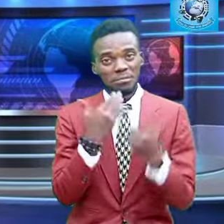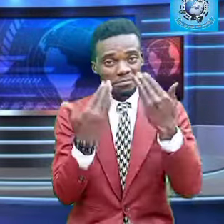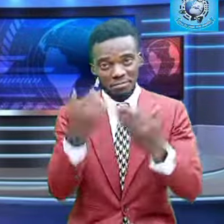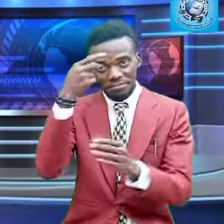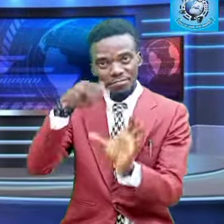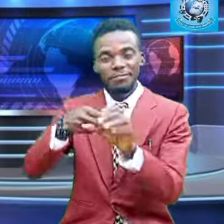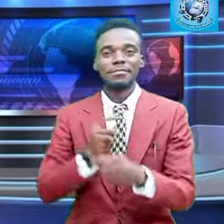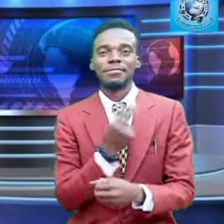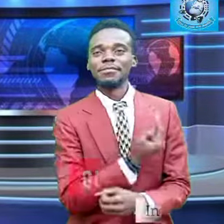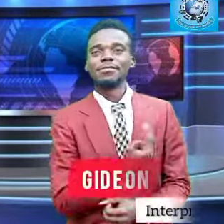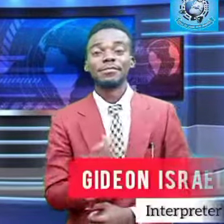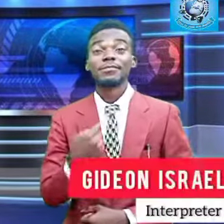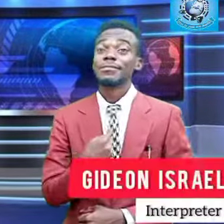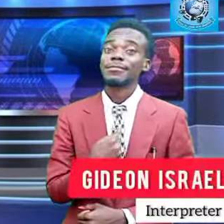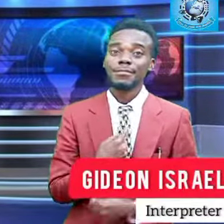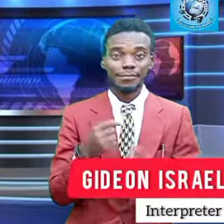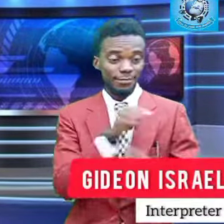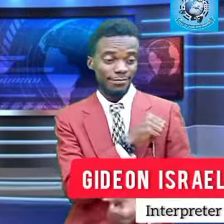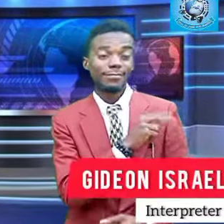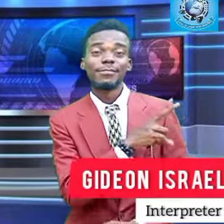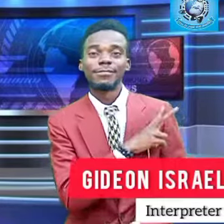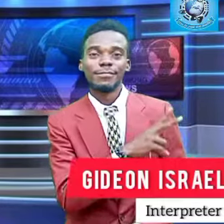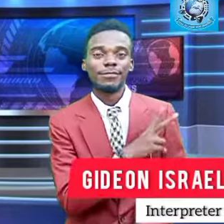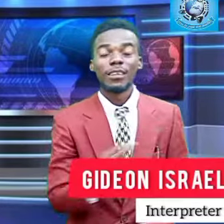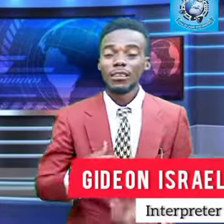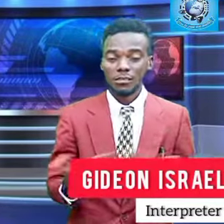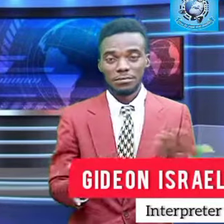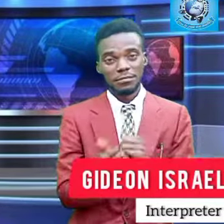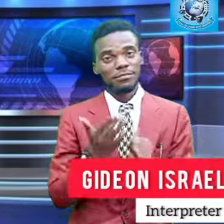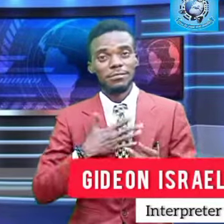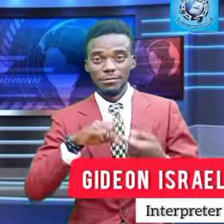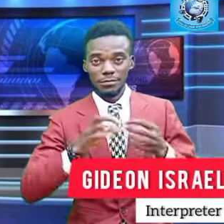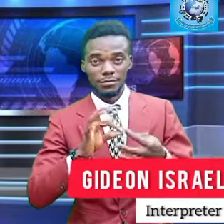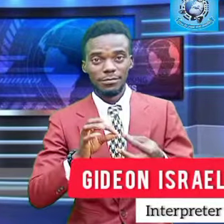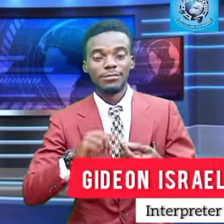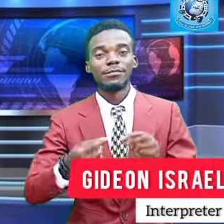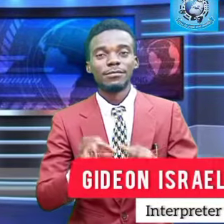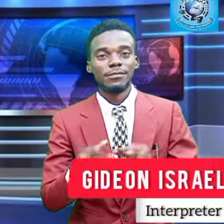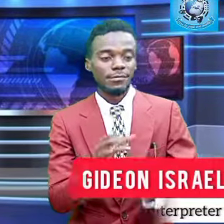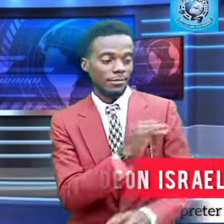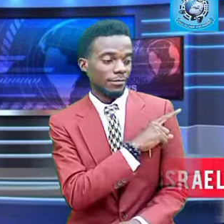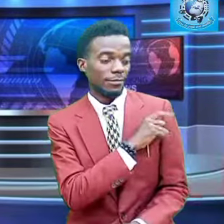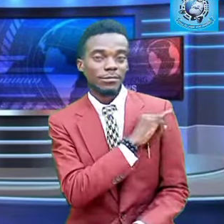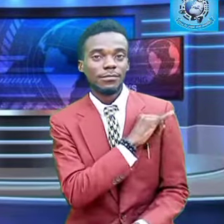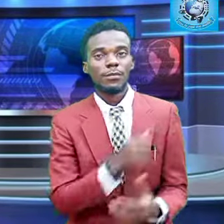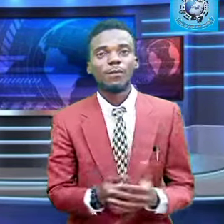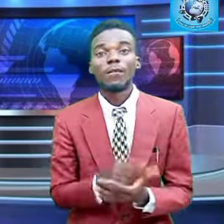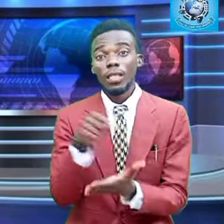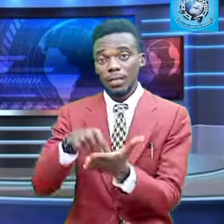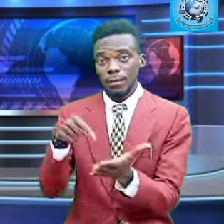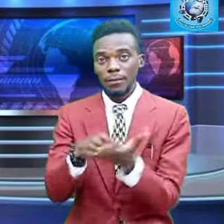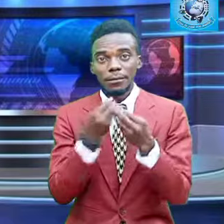everyone, thank you for joining us. I am Alatishe Victoria, and here with me is my interpreter, Gideon Israel. This